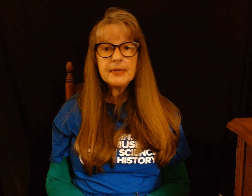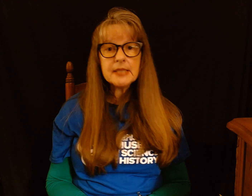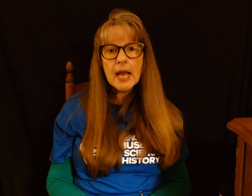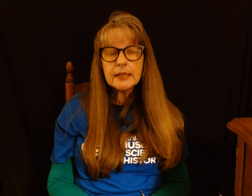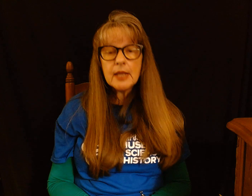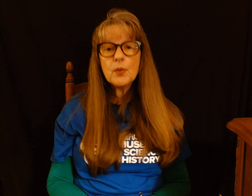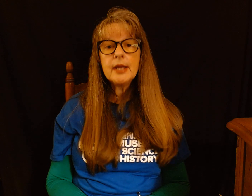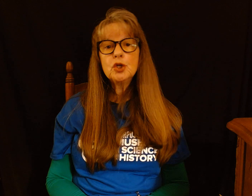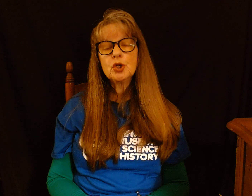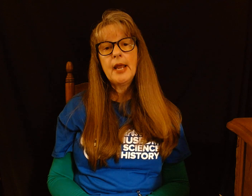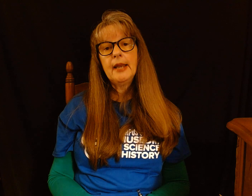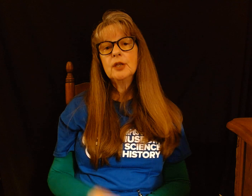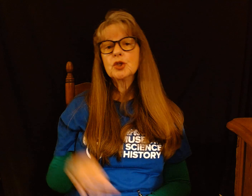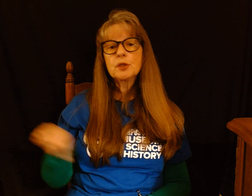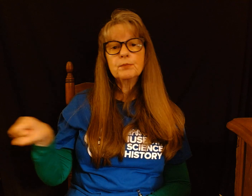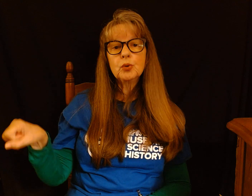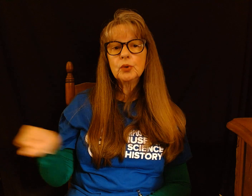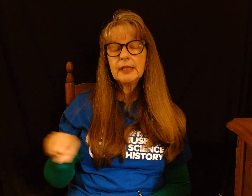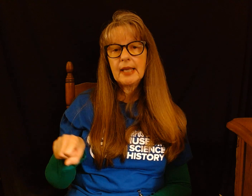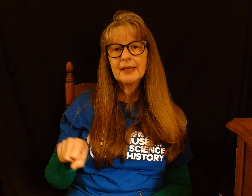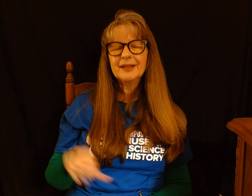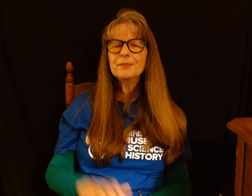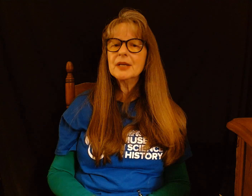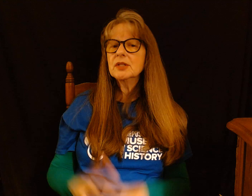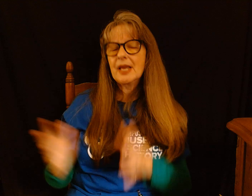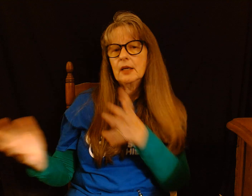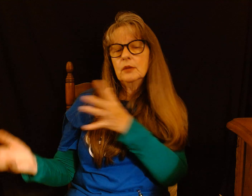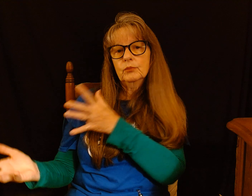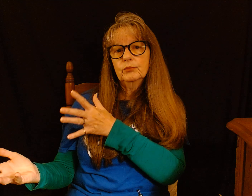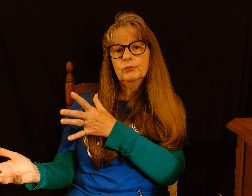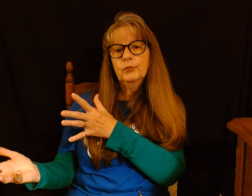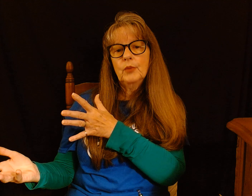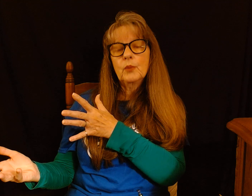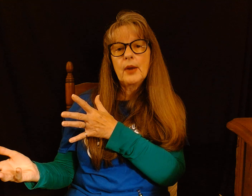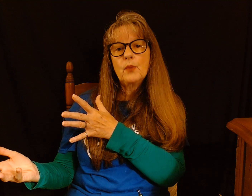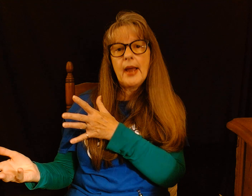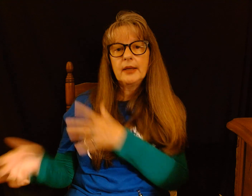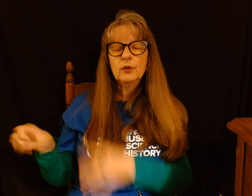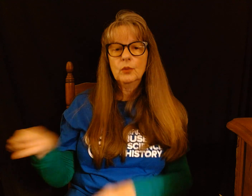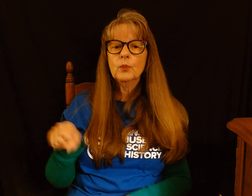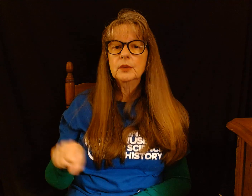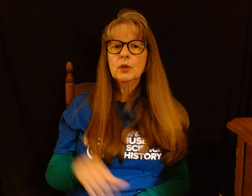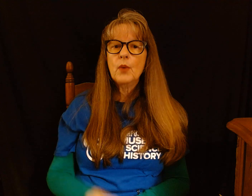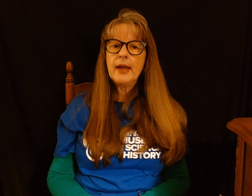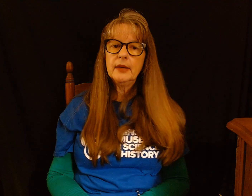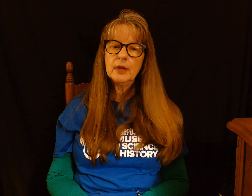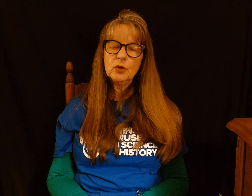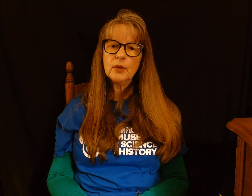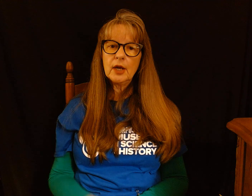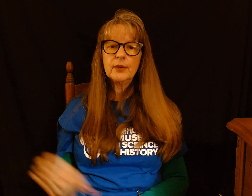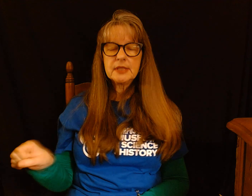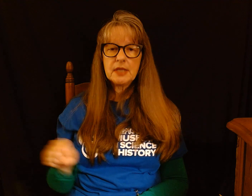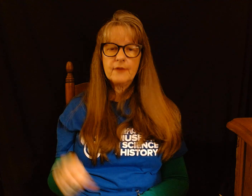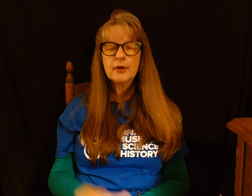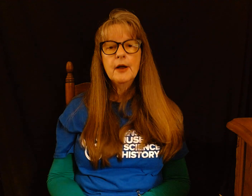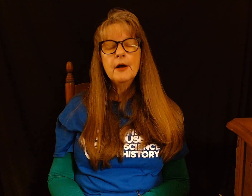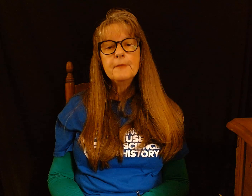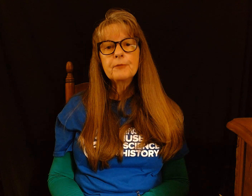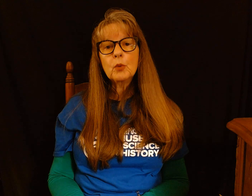sign language, and it's just pulling because it's like a red wagon or little wagon that you carry stuff. But we're